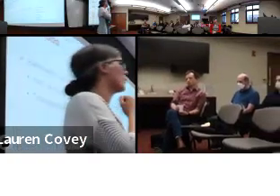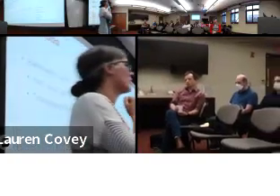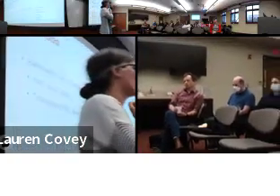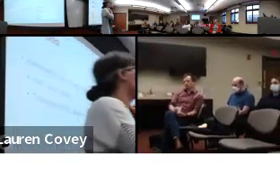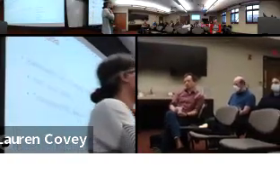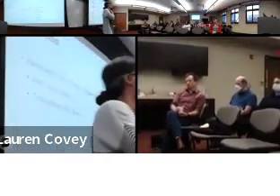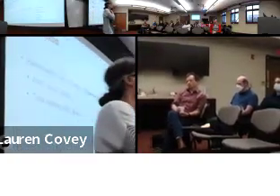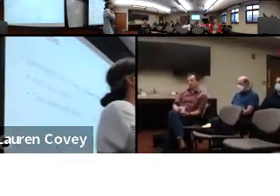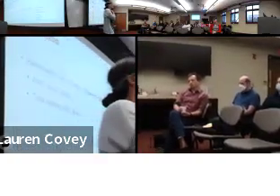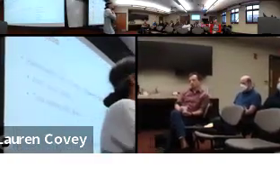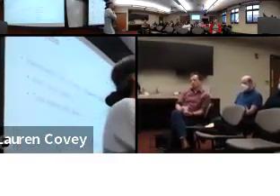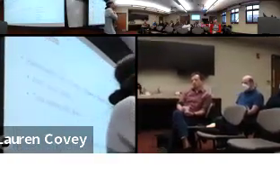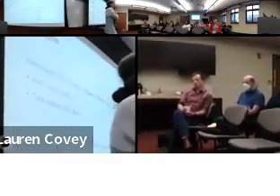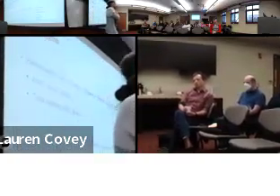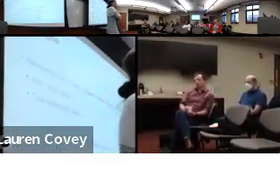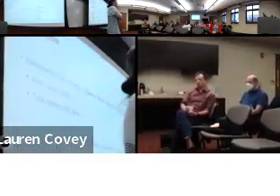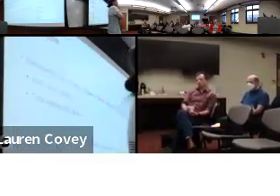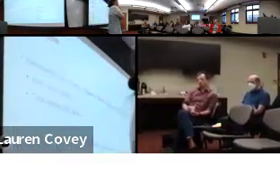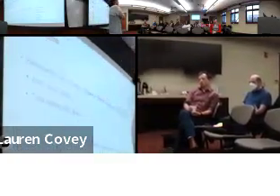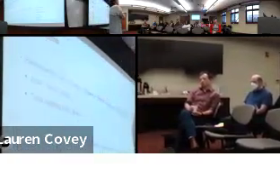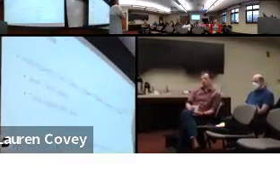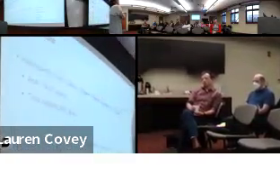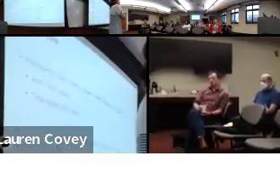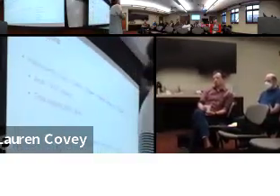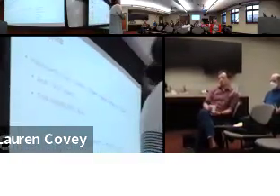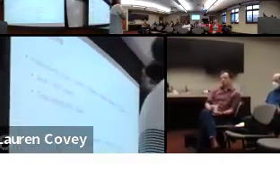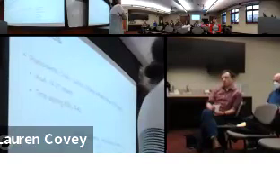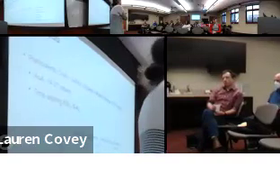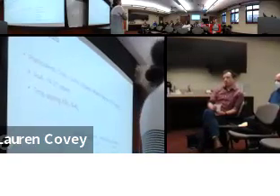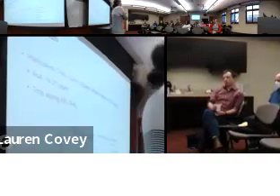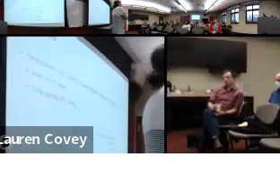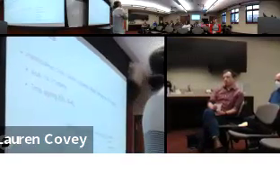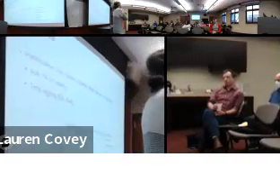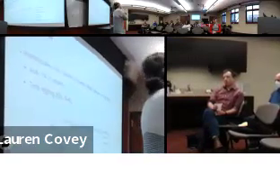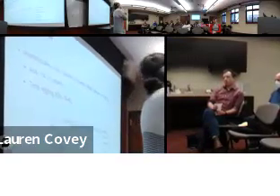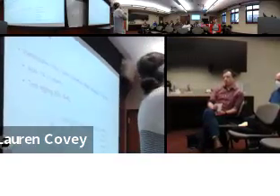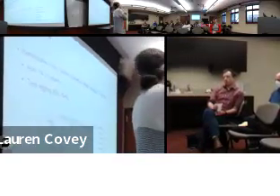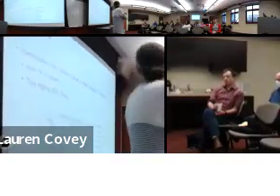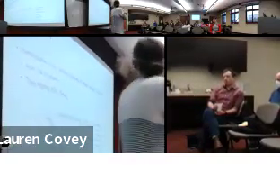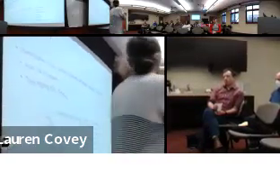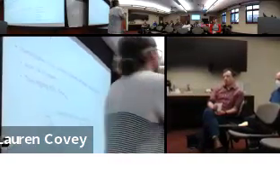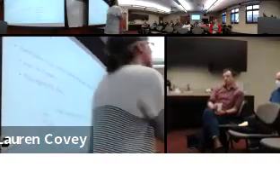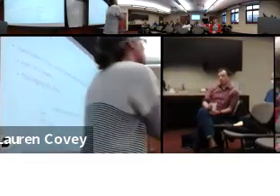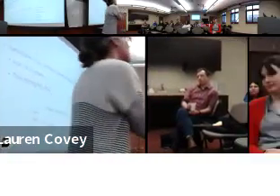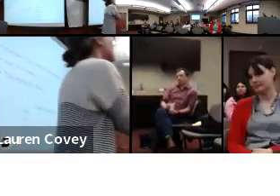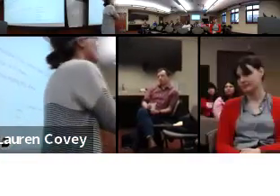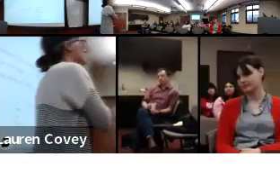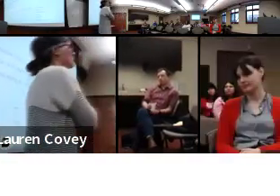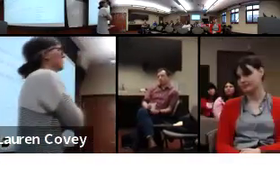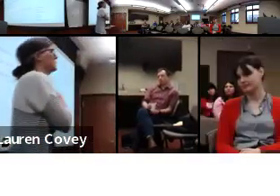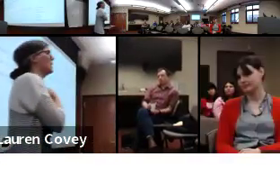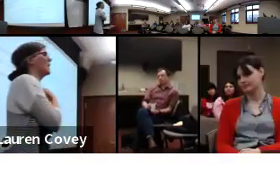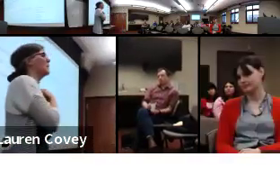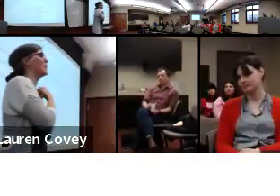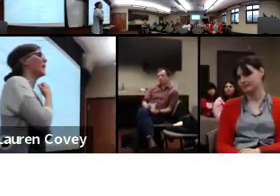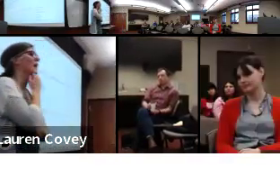look because there was just no no indication that they had known anything. It might be interesting to do this to